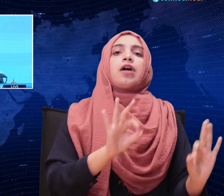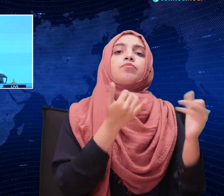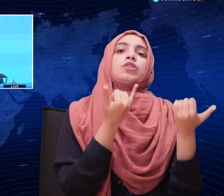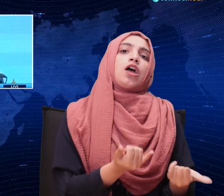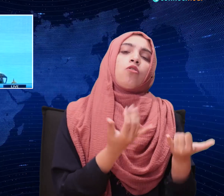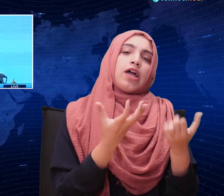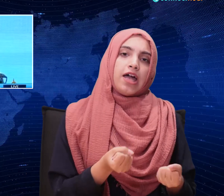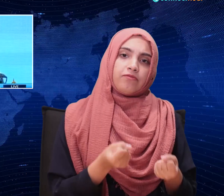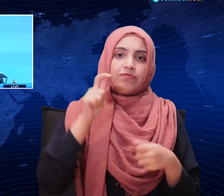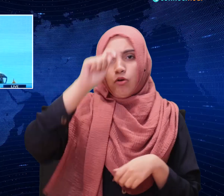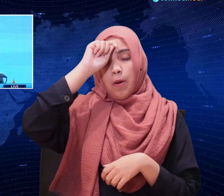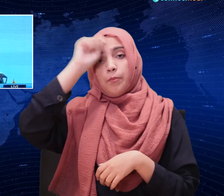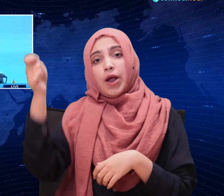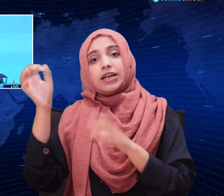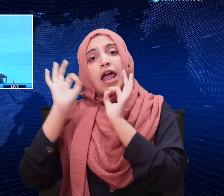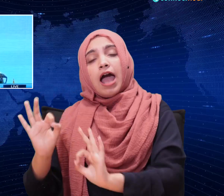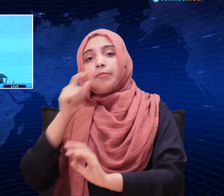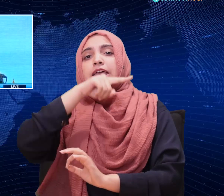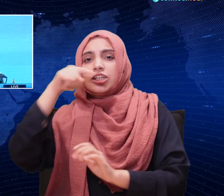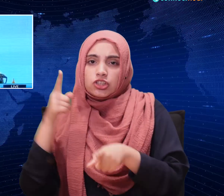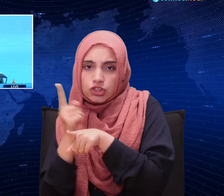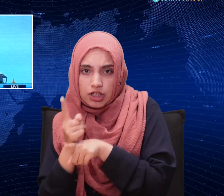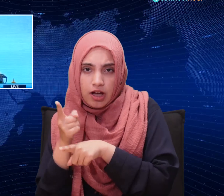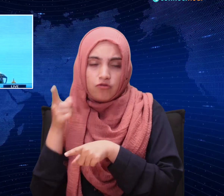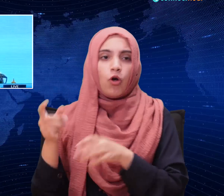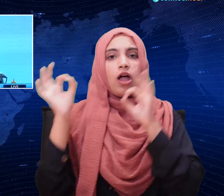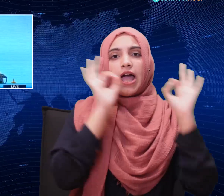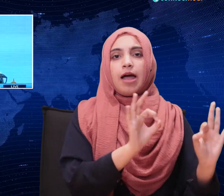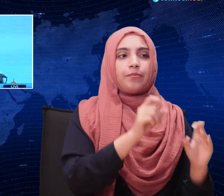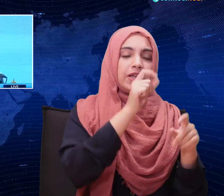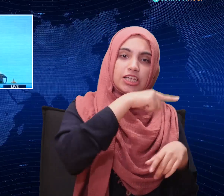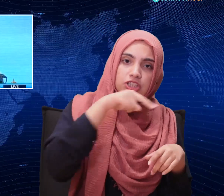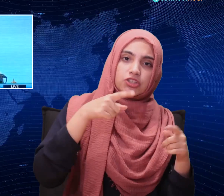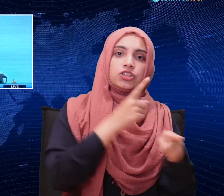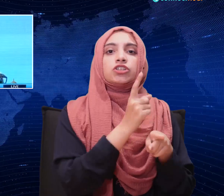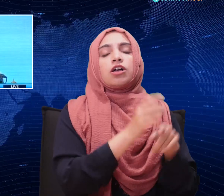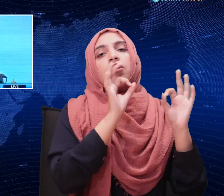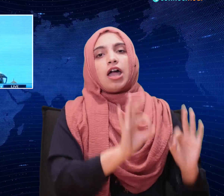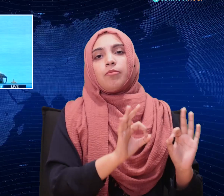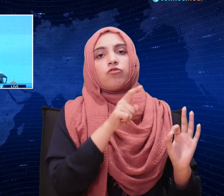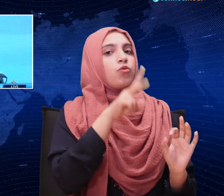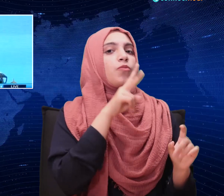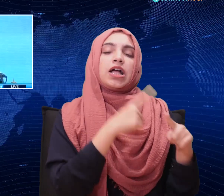has our attitudes and through whom we can govern such a big continent.